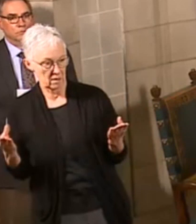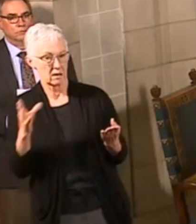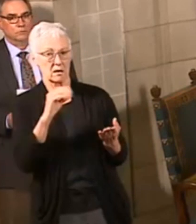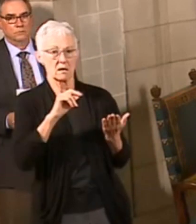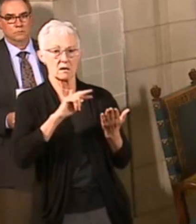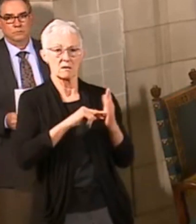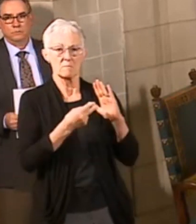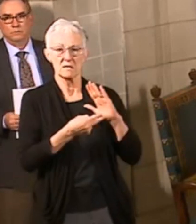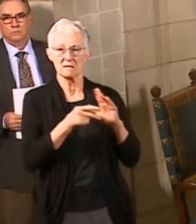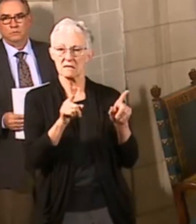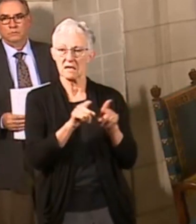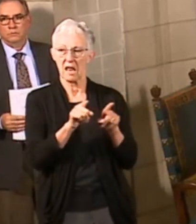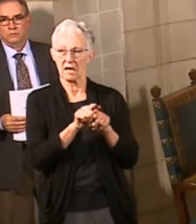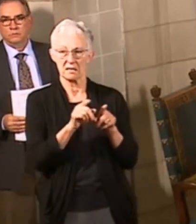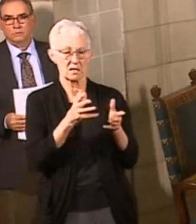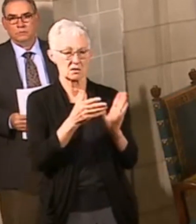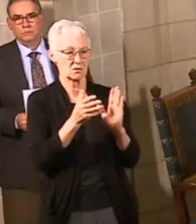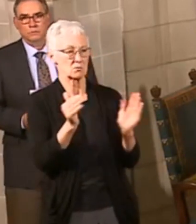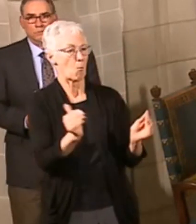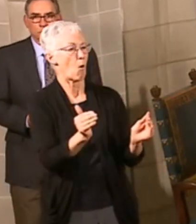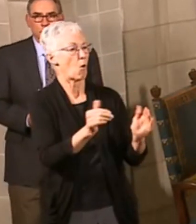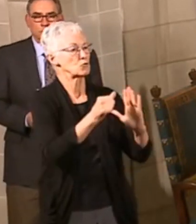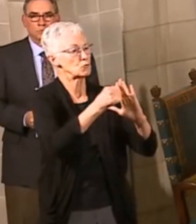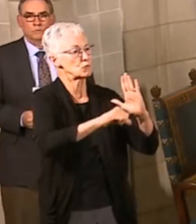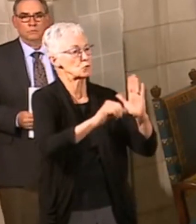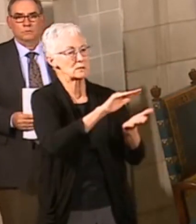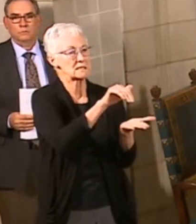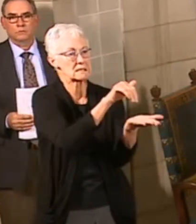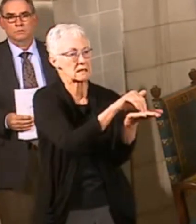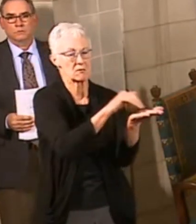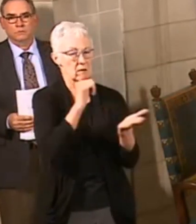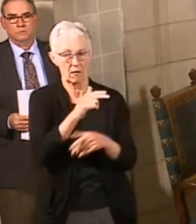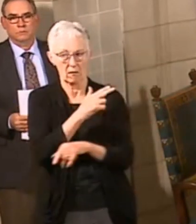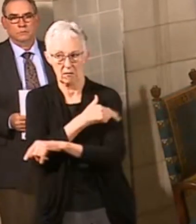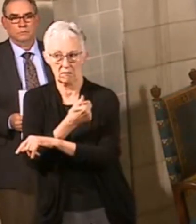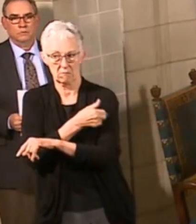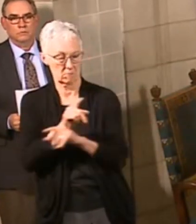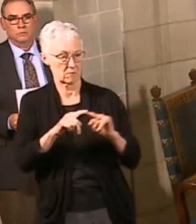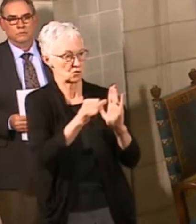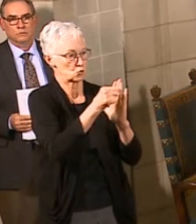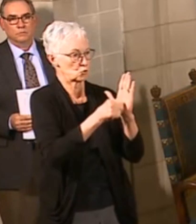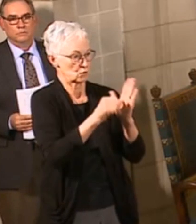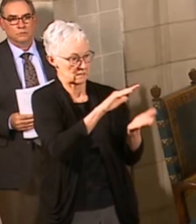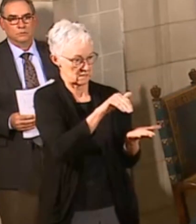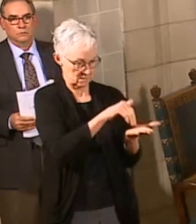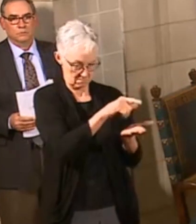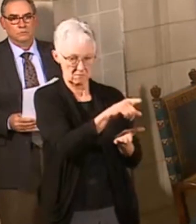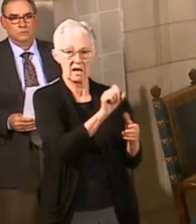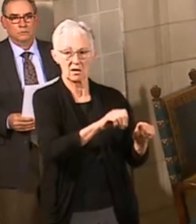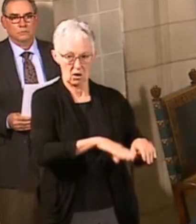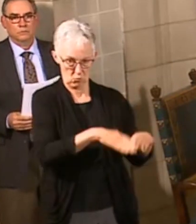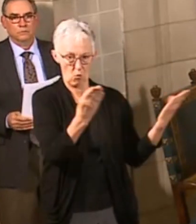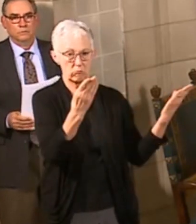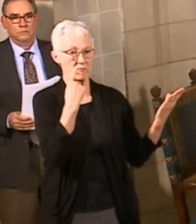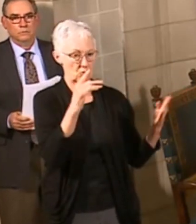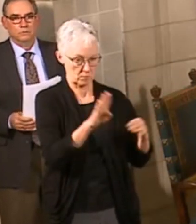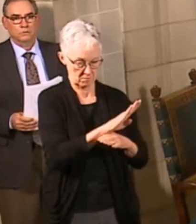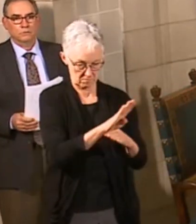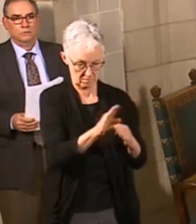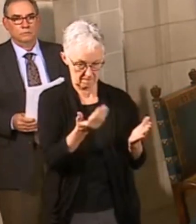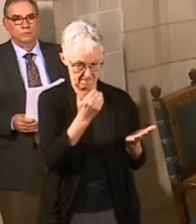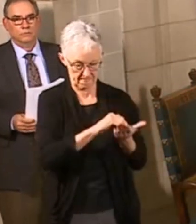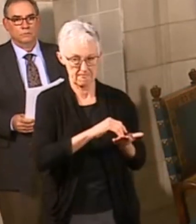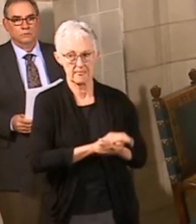So ASCs will be able to start performing surgeries as well. So again, that is our first step in being able to start lifting some of